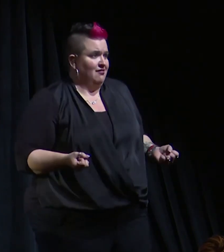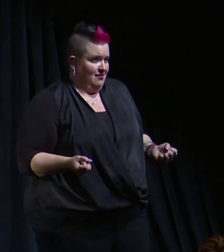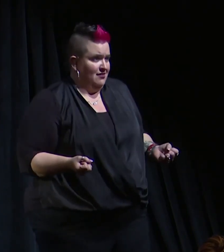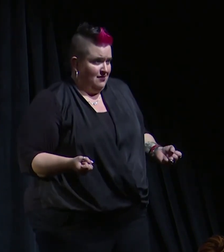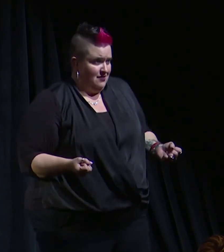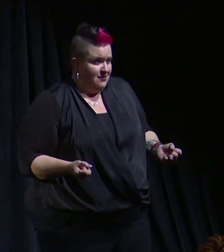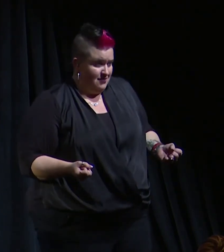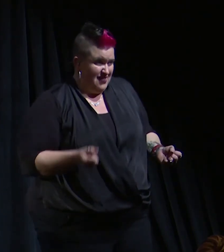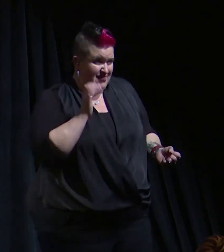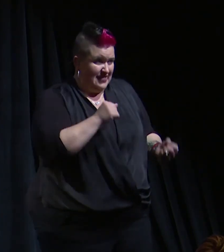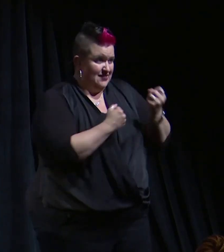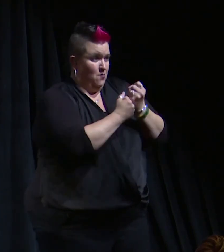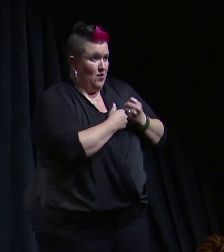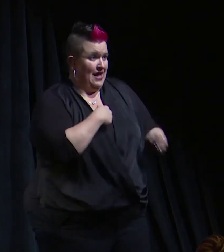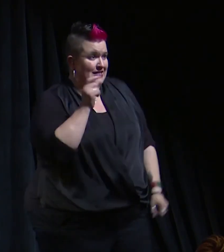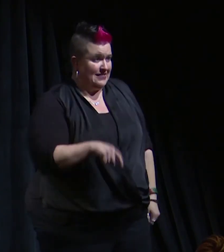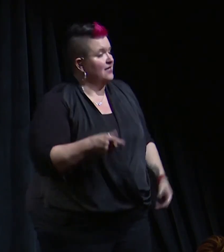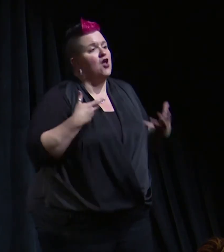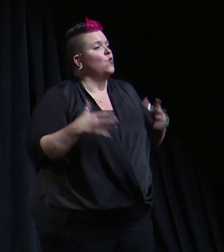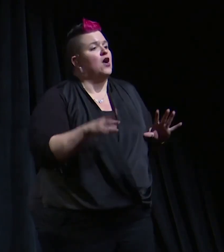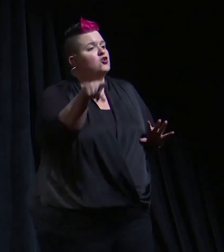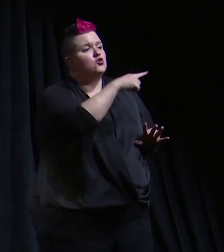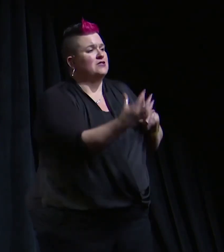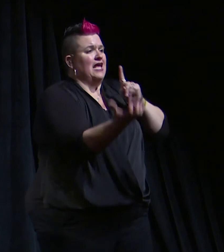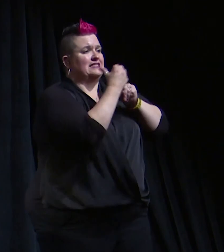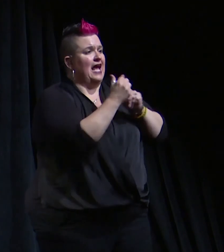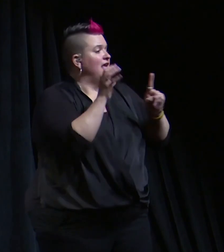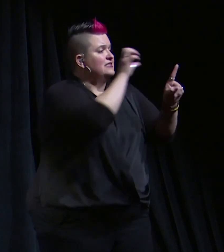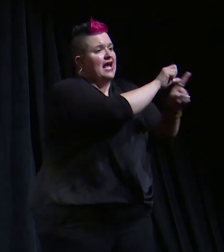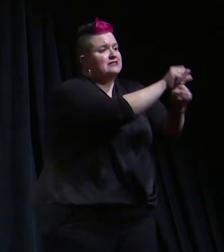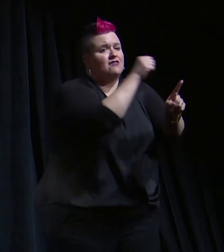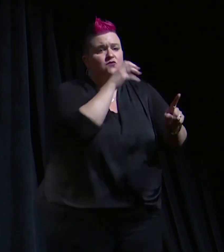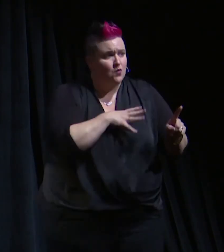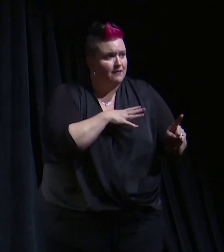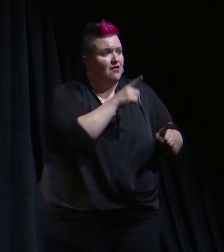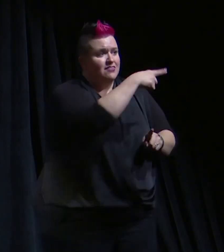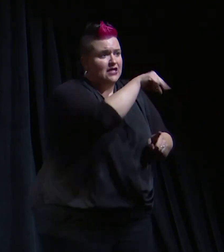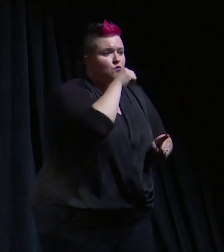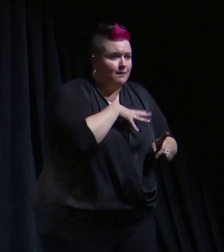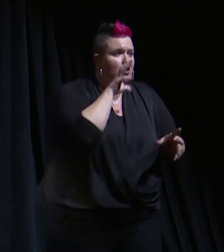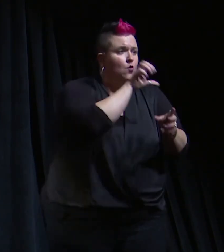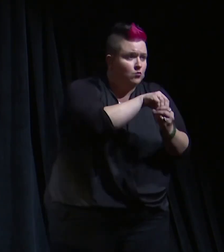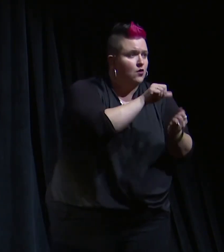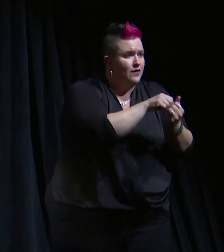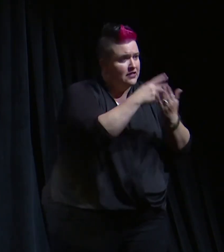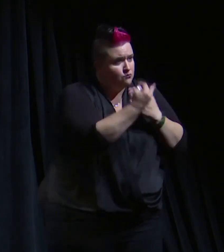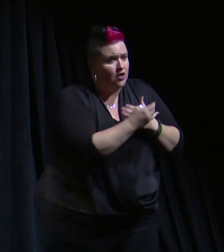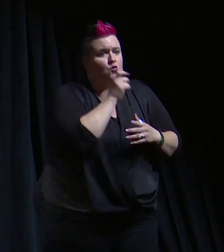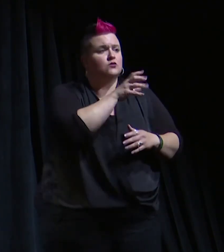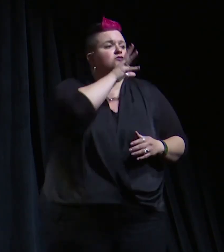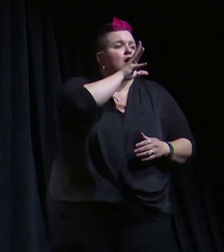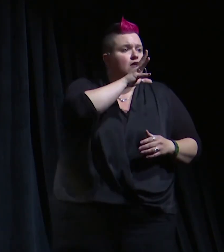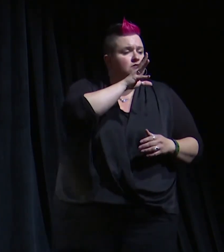and that's the support I want. I don't want y'all to be attacking these women online who worked on this project, who spoke up in this film.